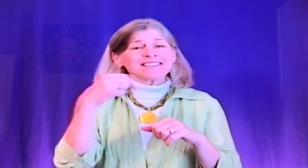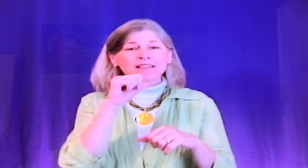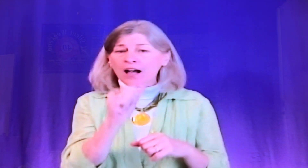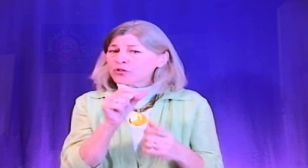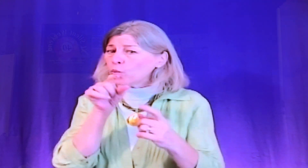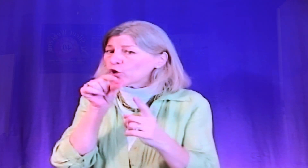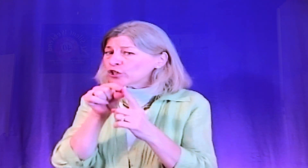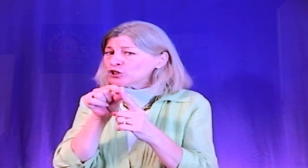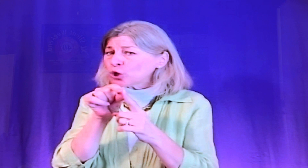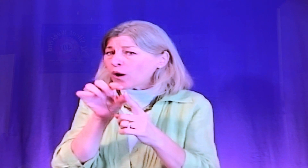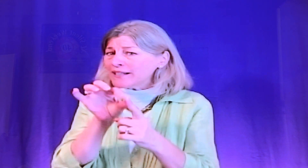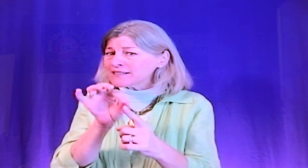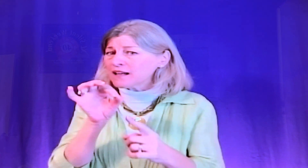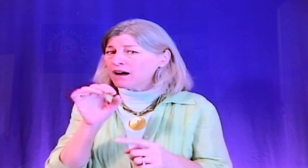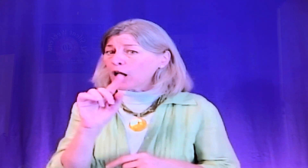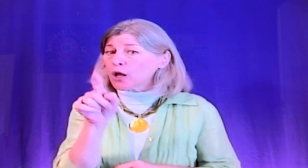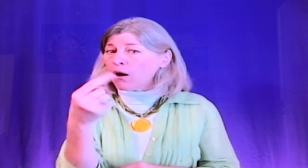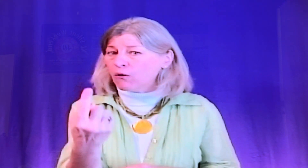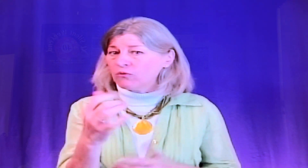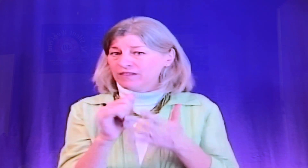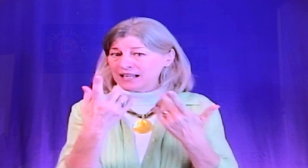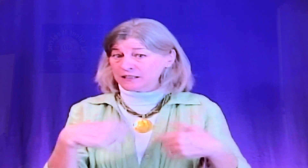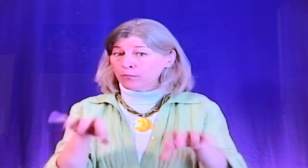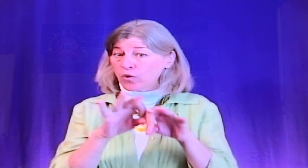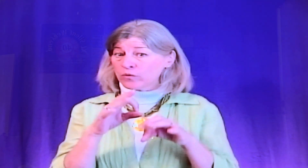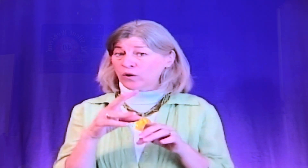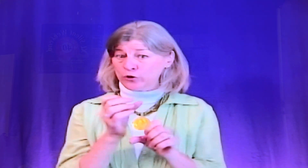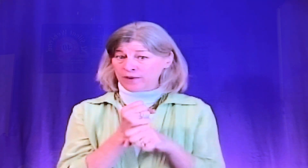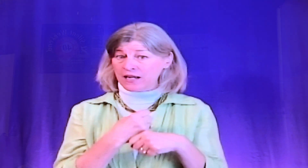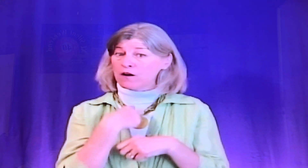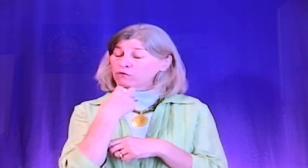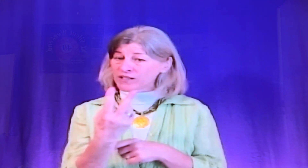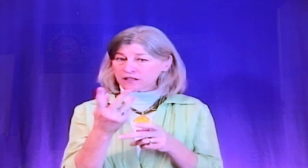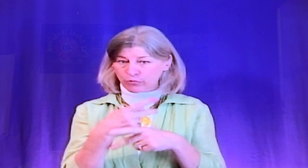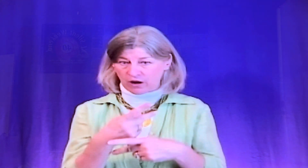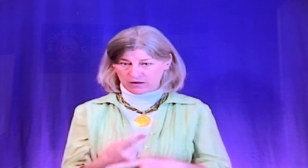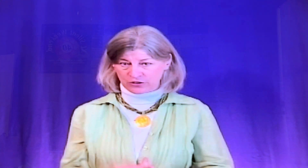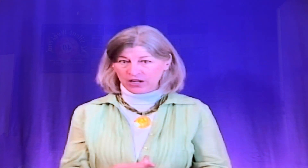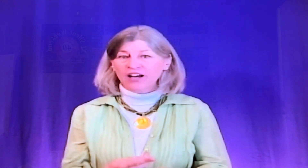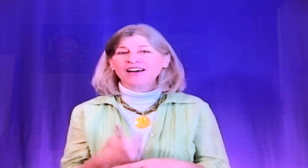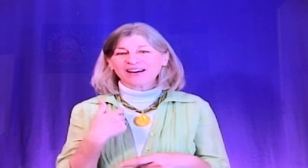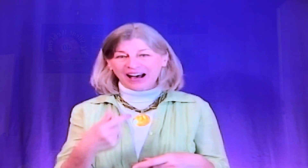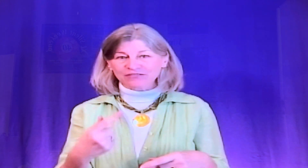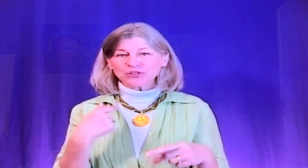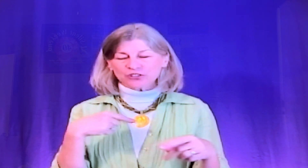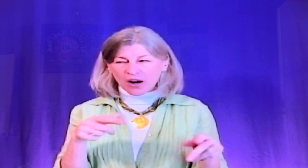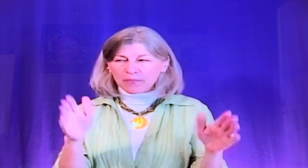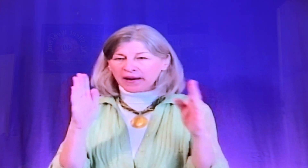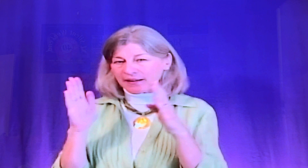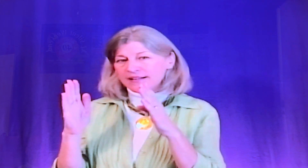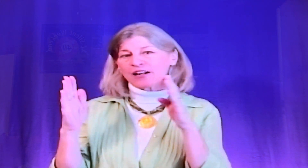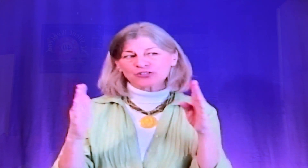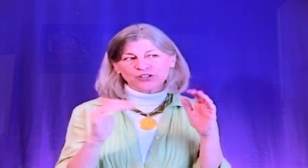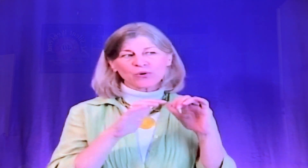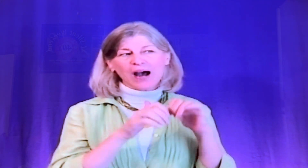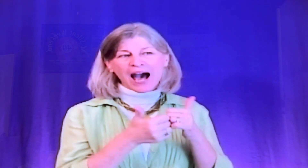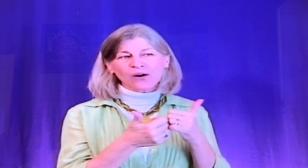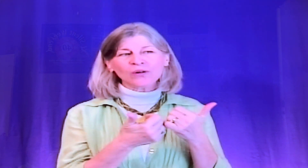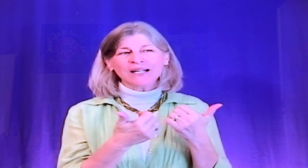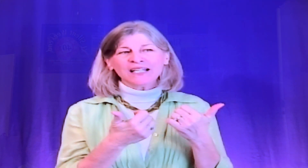not the word choice alone that's important when you're making a voicing product. You have to start paying attention to